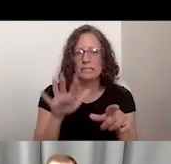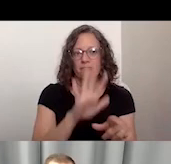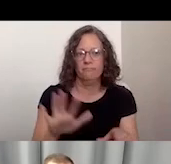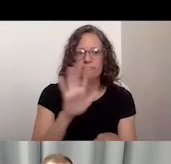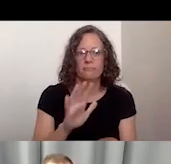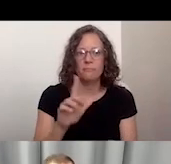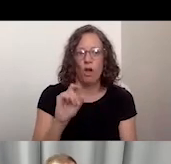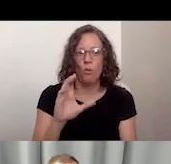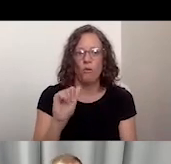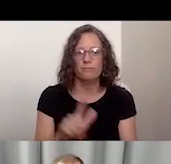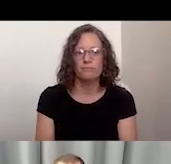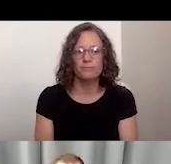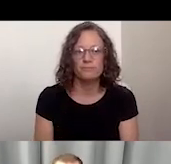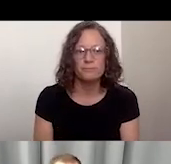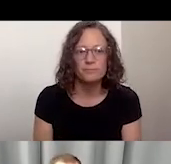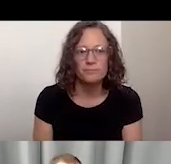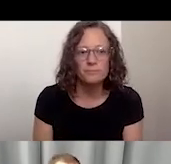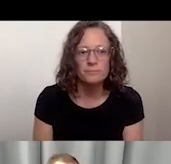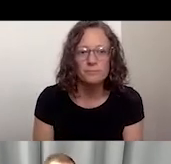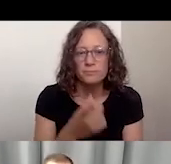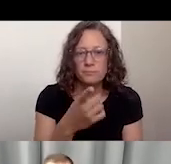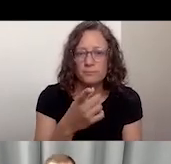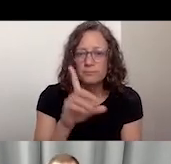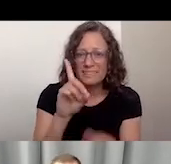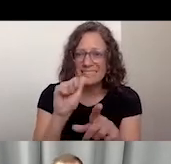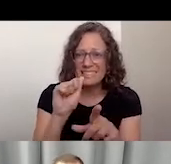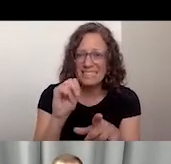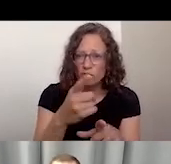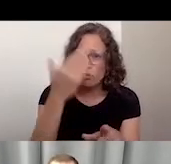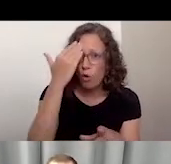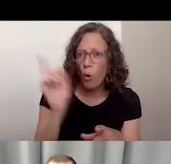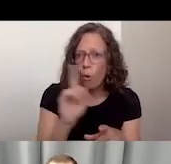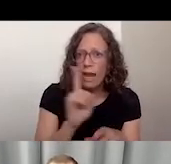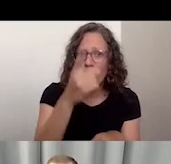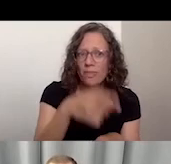Here is a list of a few interpreter agencies around the area.